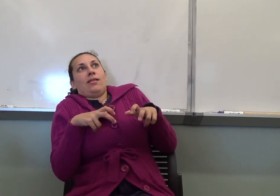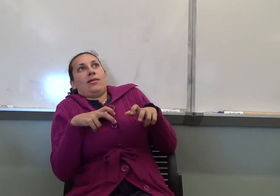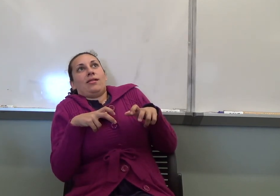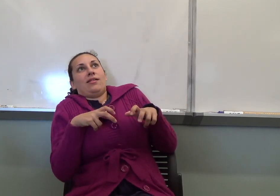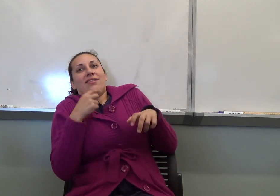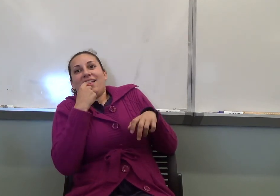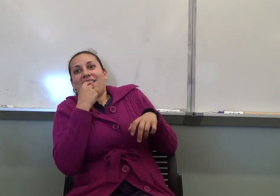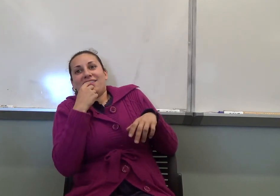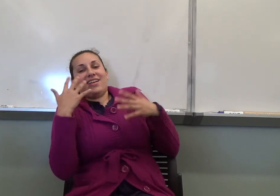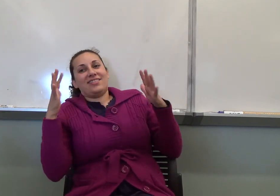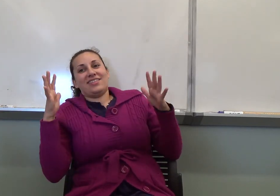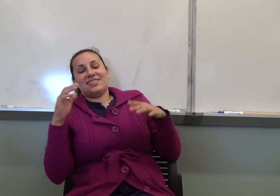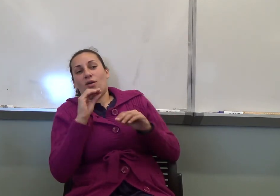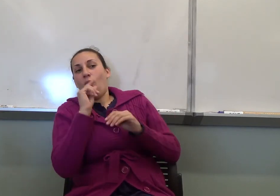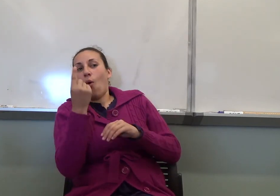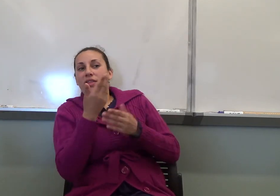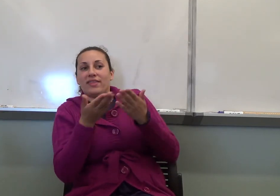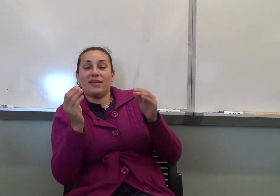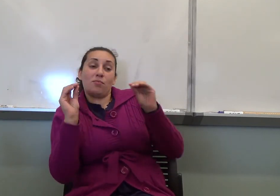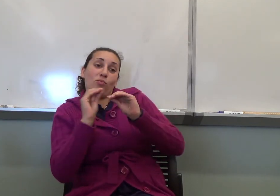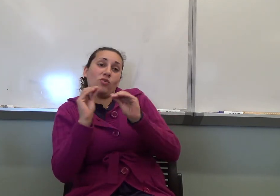Well, I mean, obviously he survived, so.